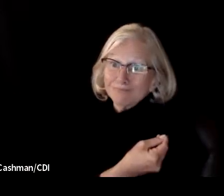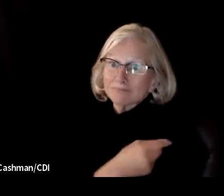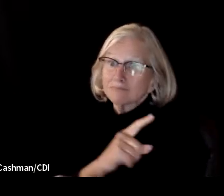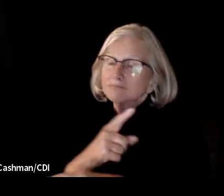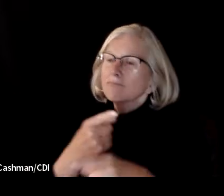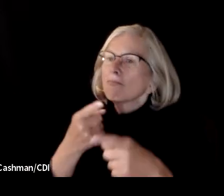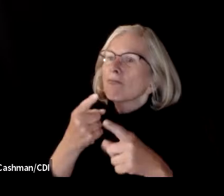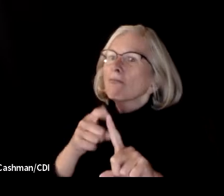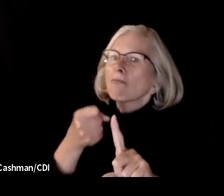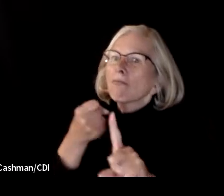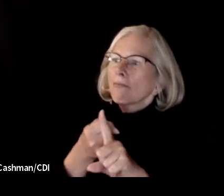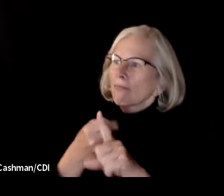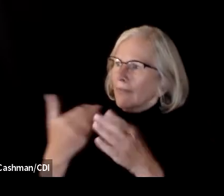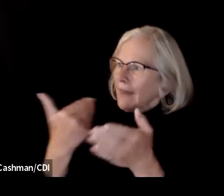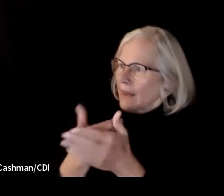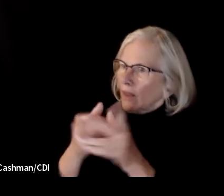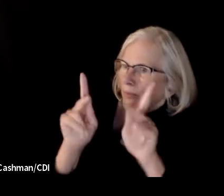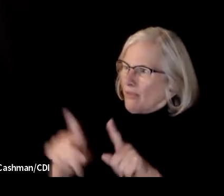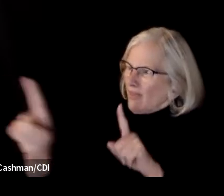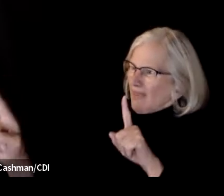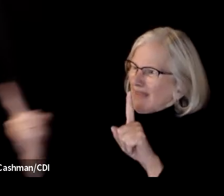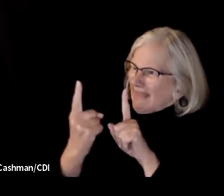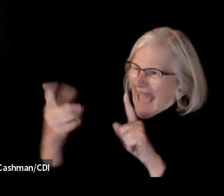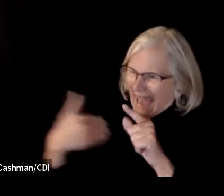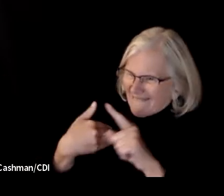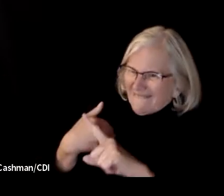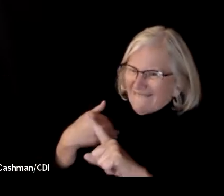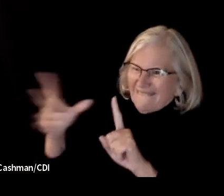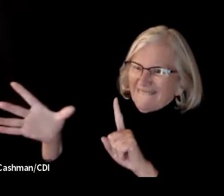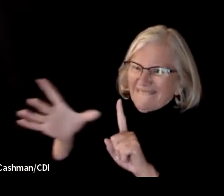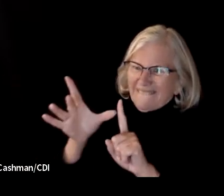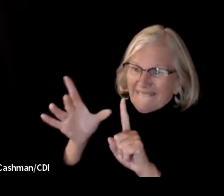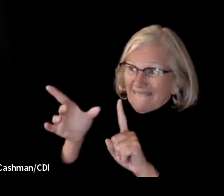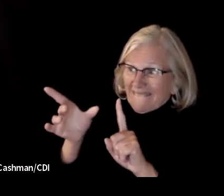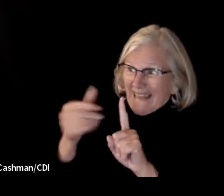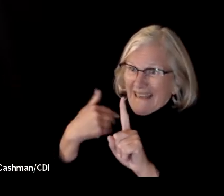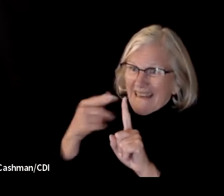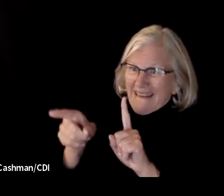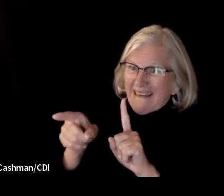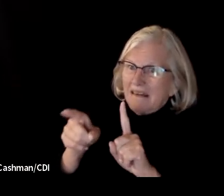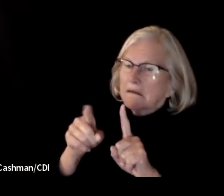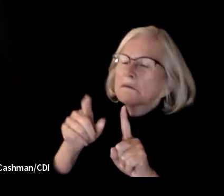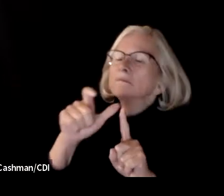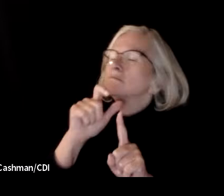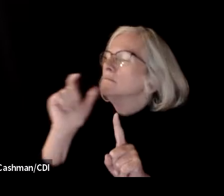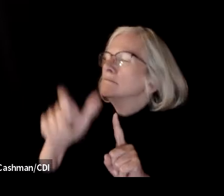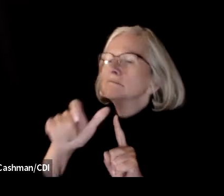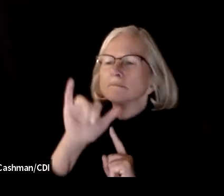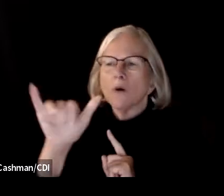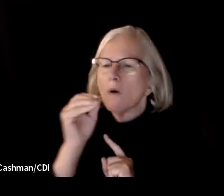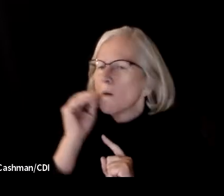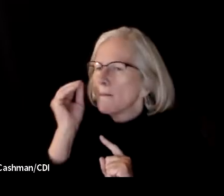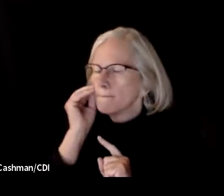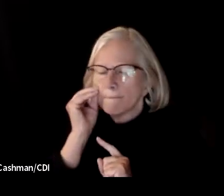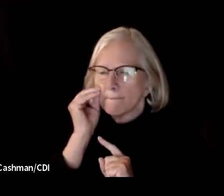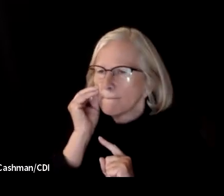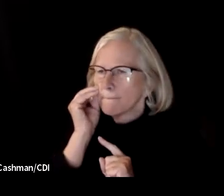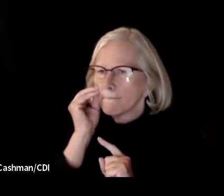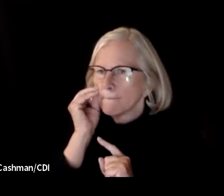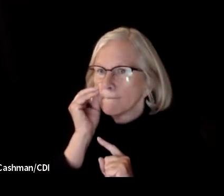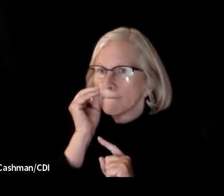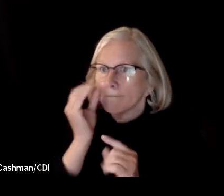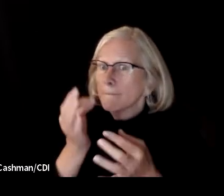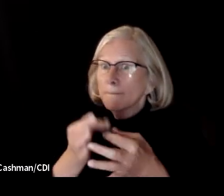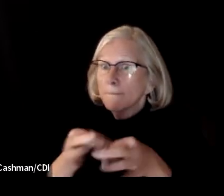they remain asymptomatic and do not test positive. CDC also has testing guidance